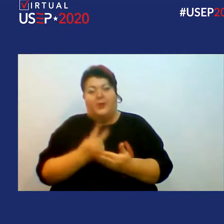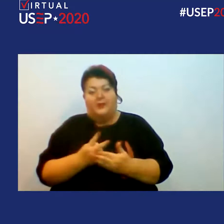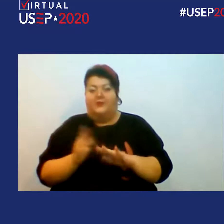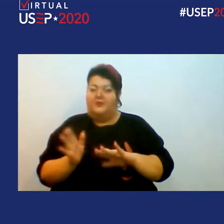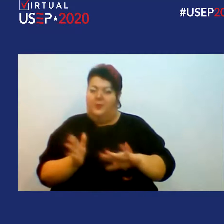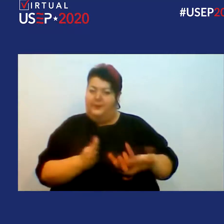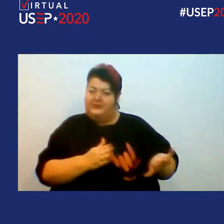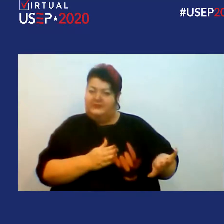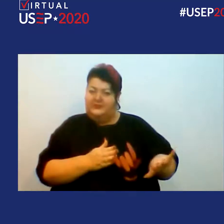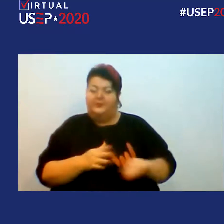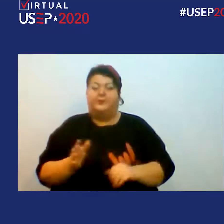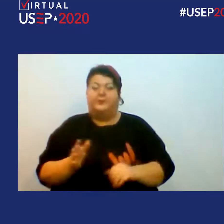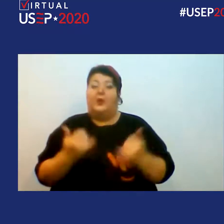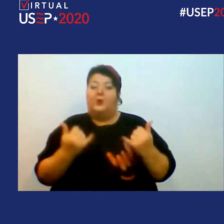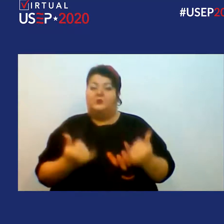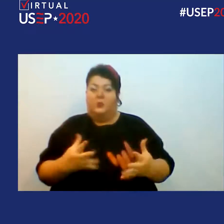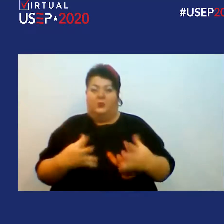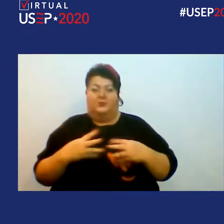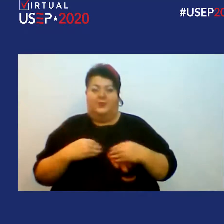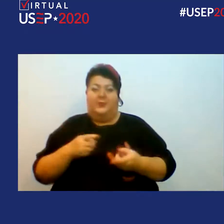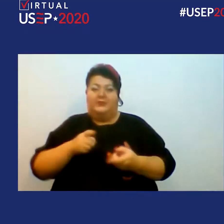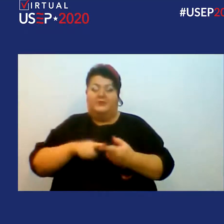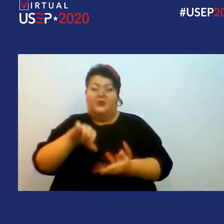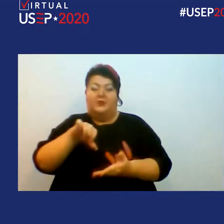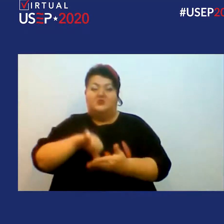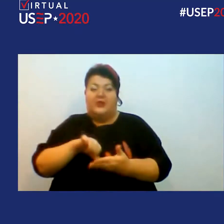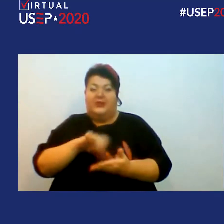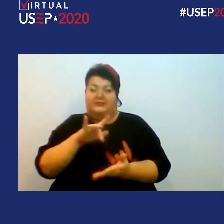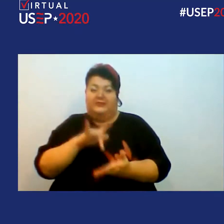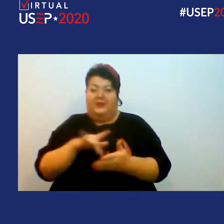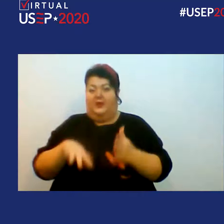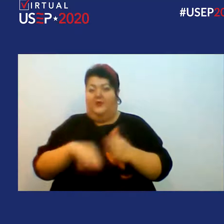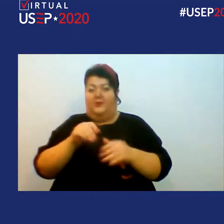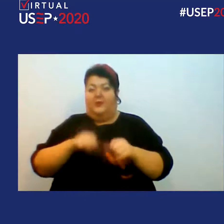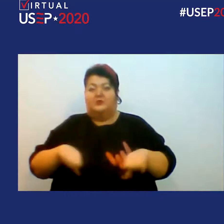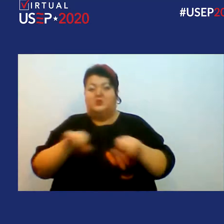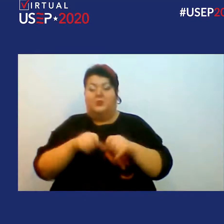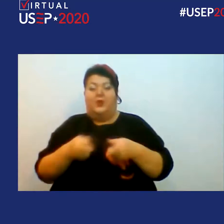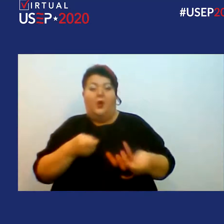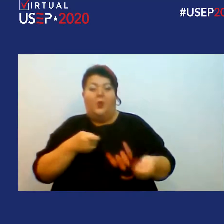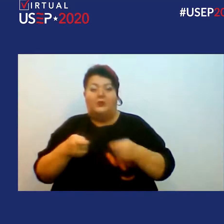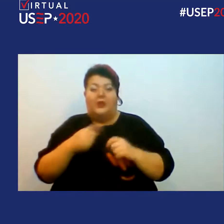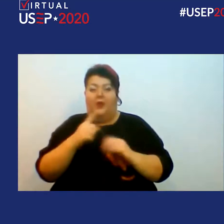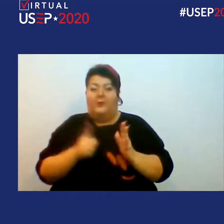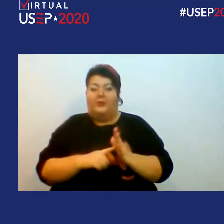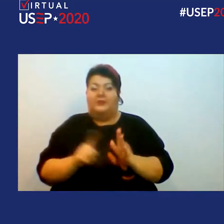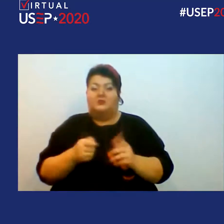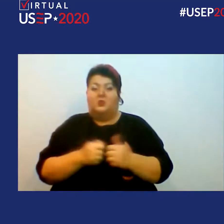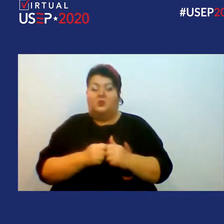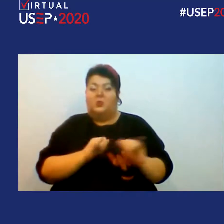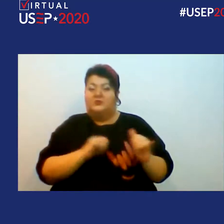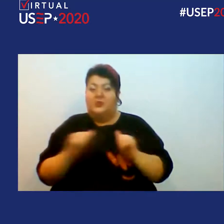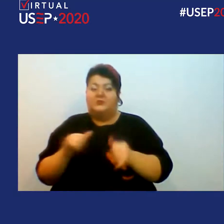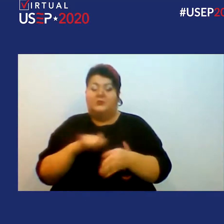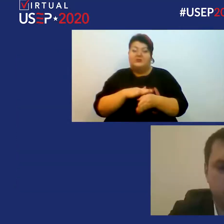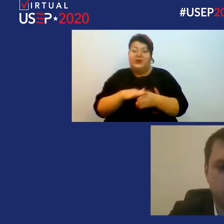have time to play it now, but we will send you the link to it so that you can watch it